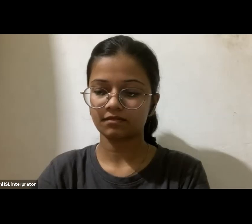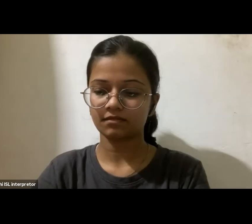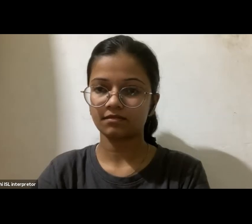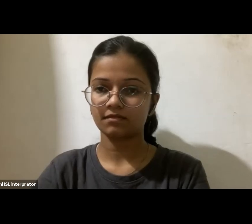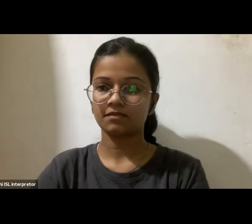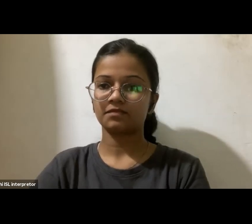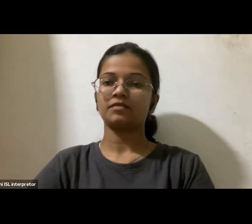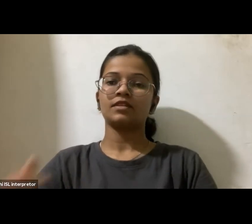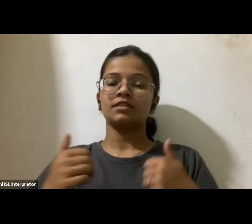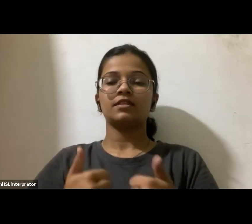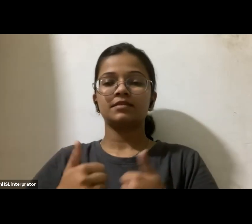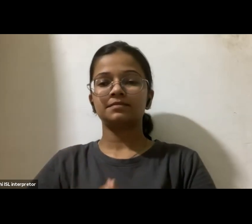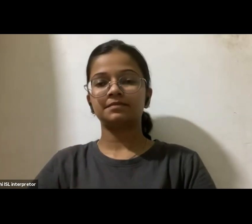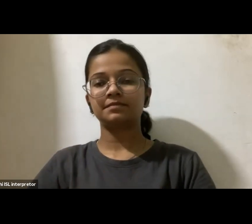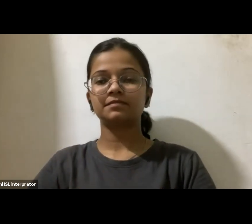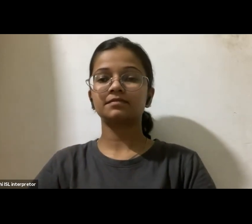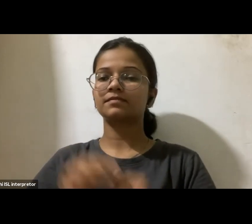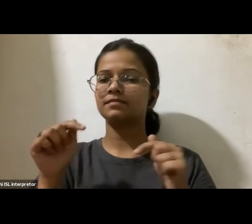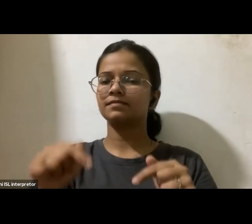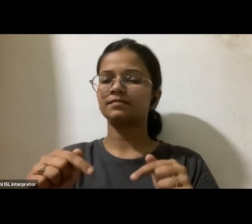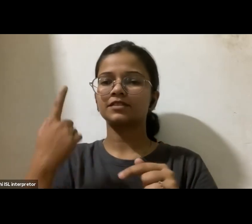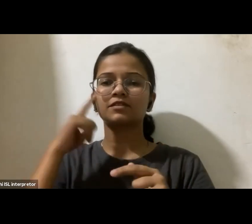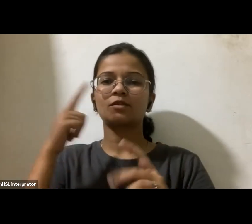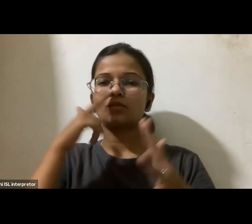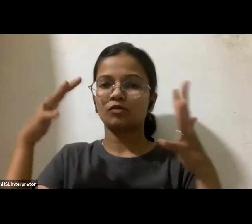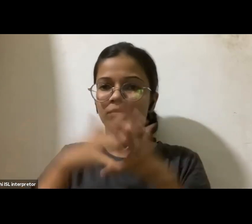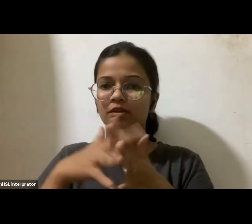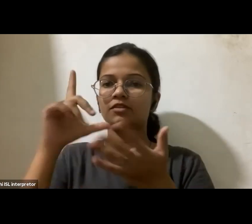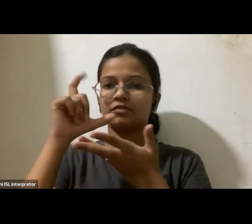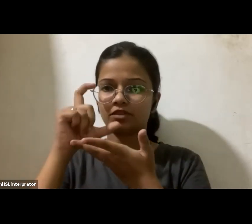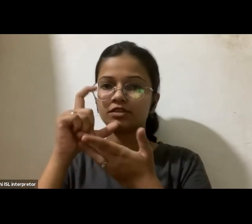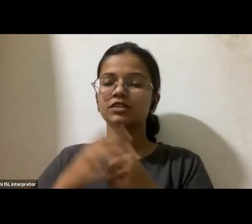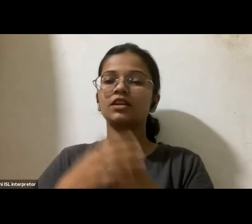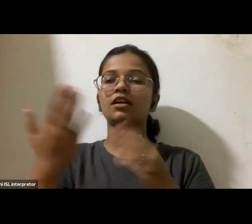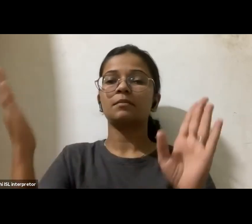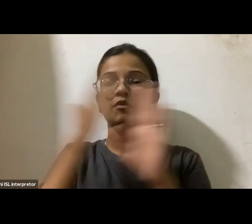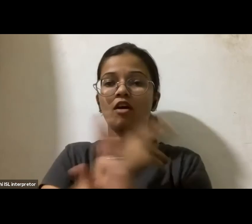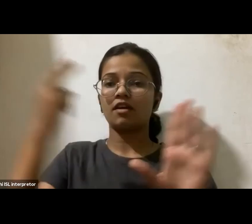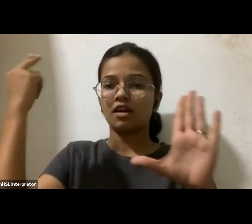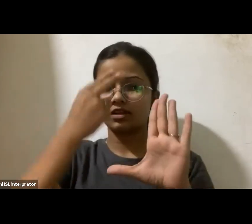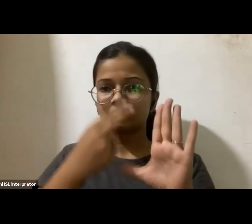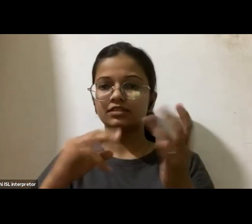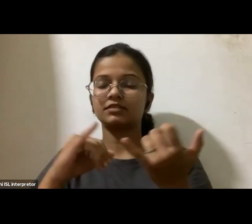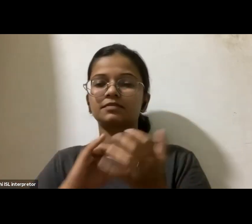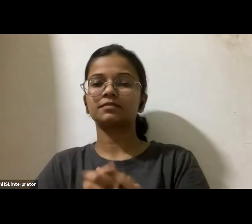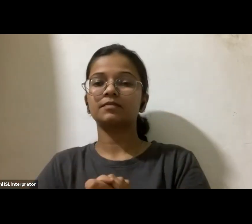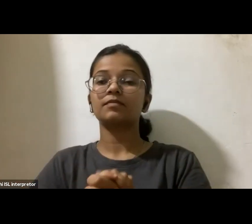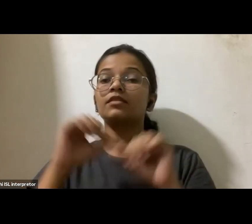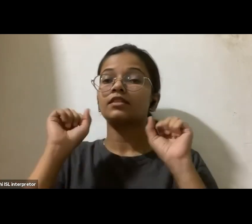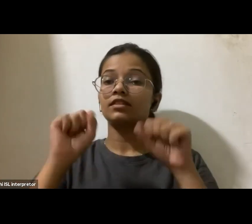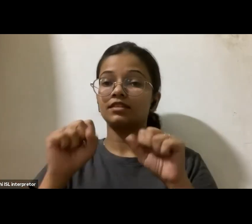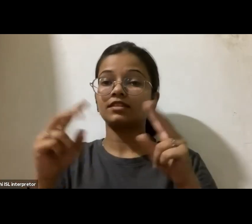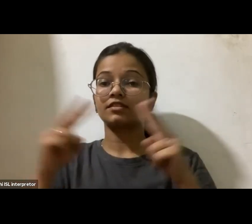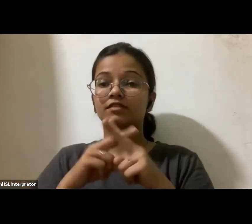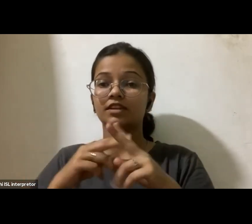Right. Were there women photographers doing studio photography before artists like Pushpala and Gorigal? Very